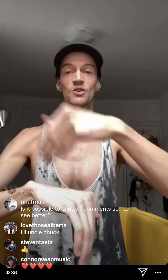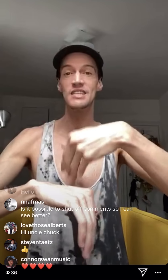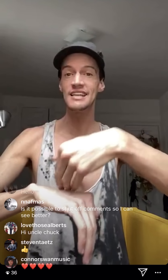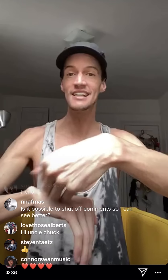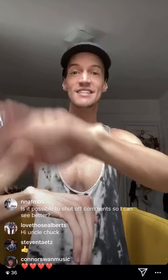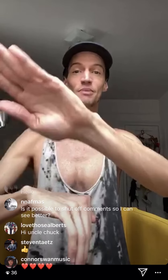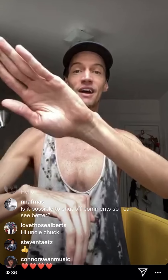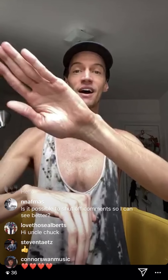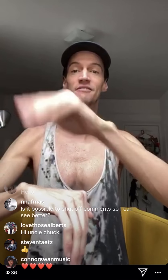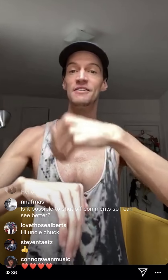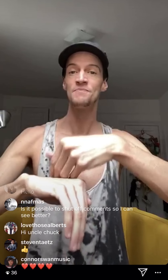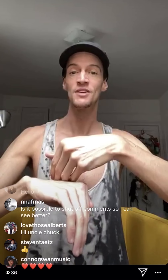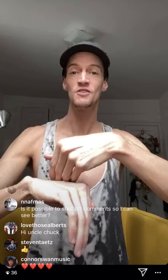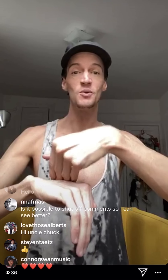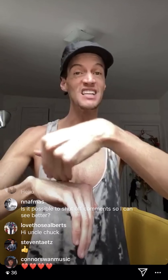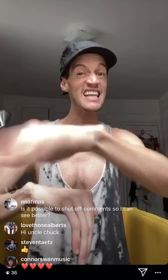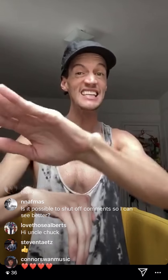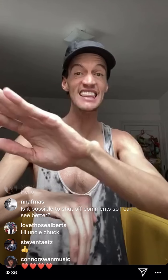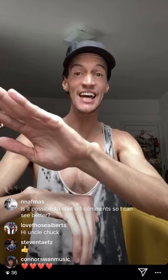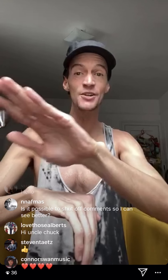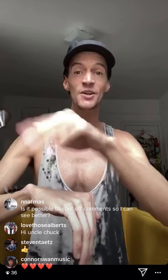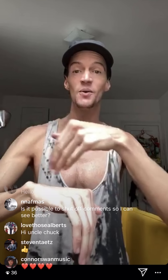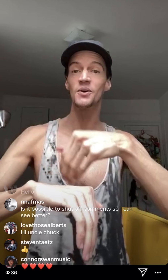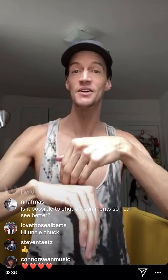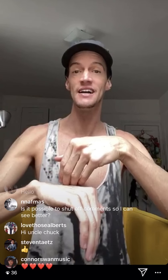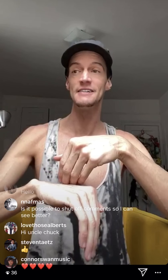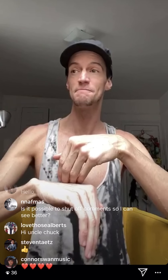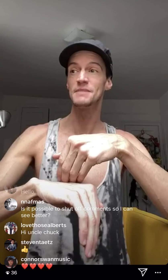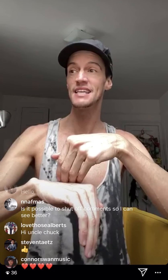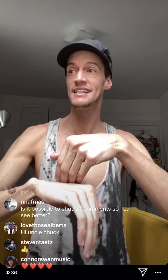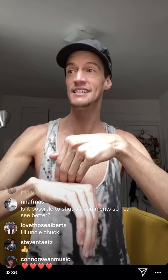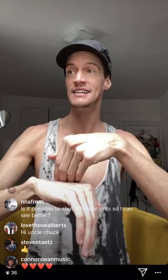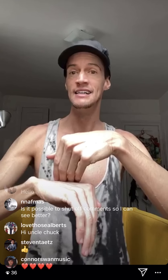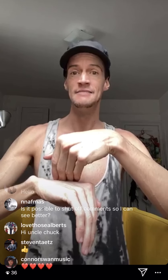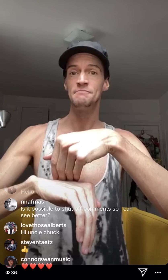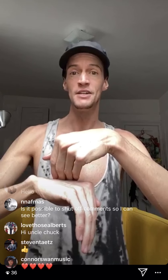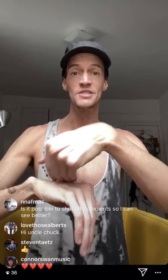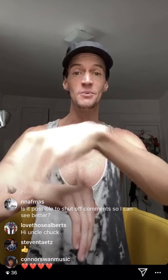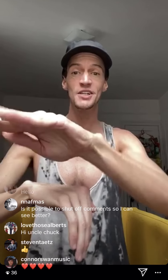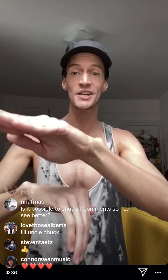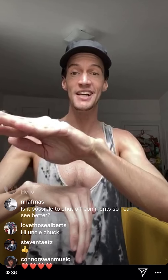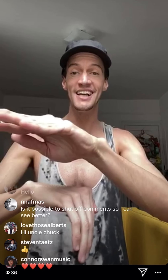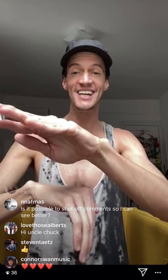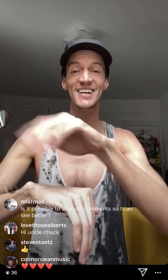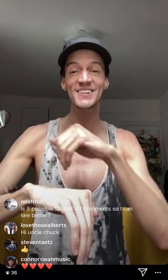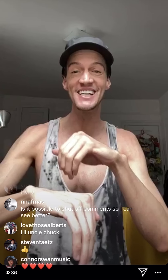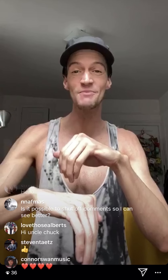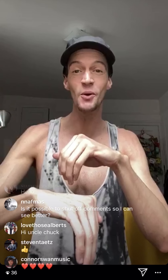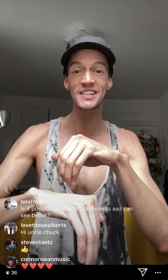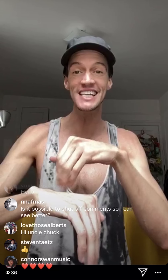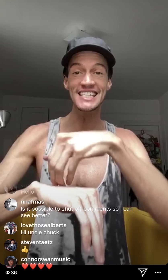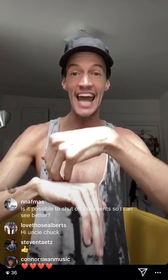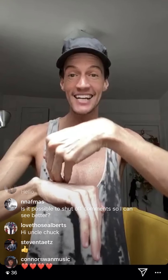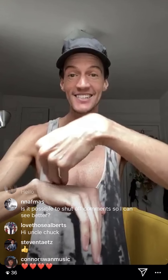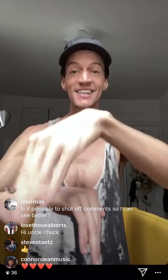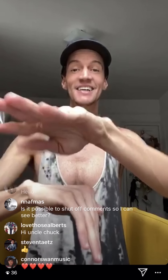sending something off. So if you want to send a letter or send, someone to go get some quarantine snacks, just